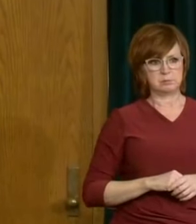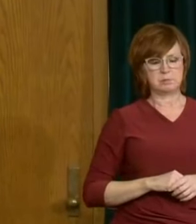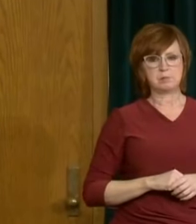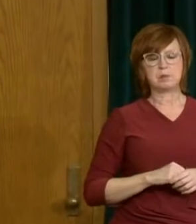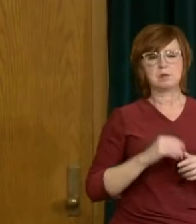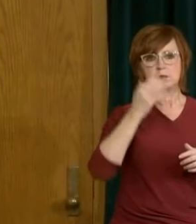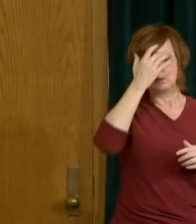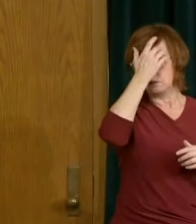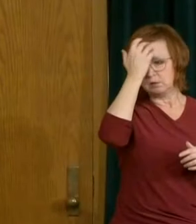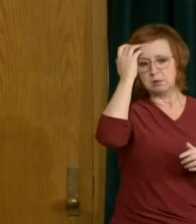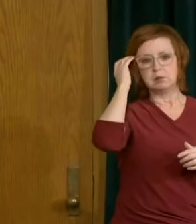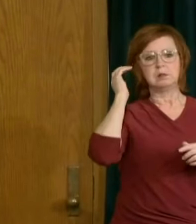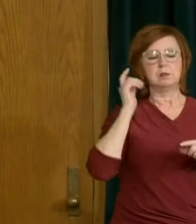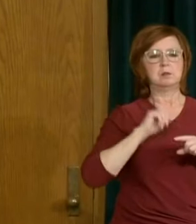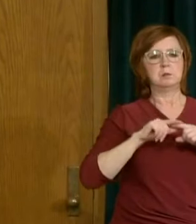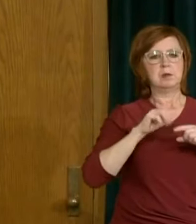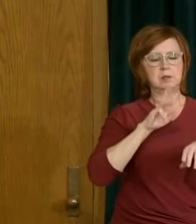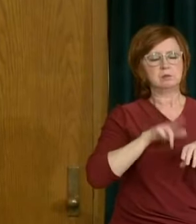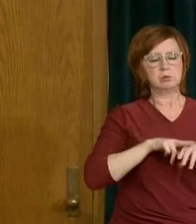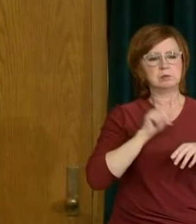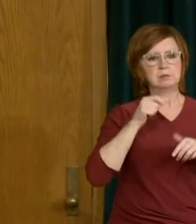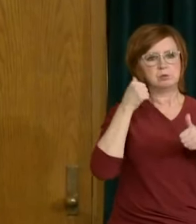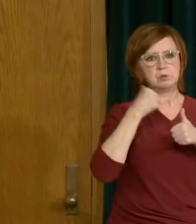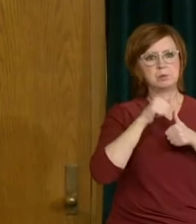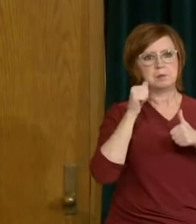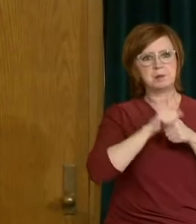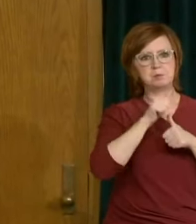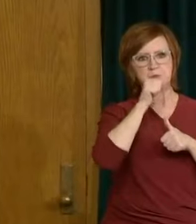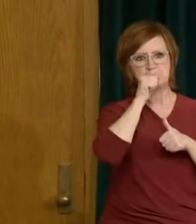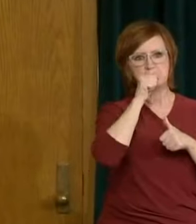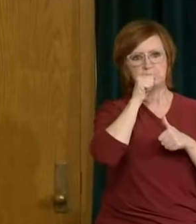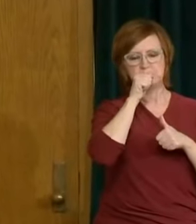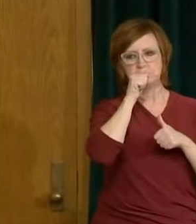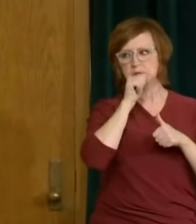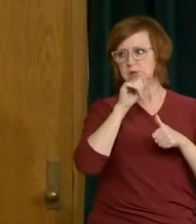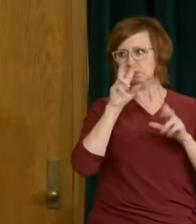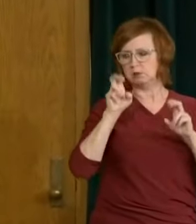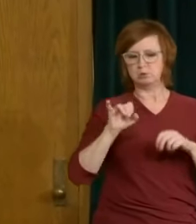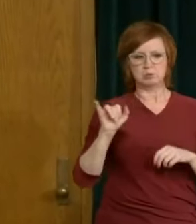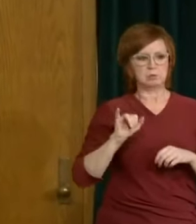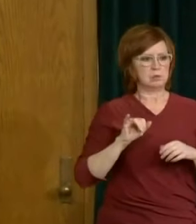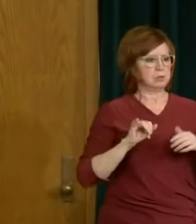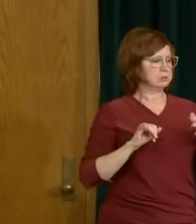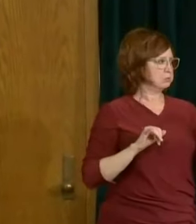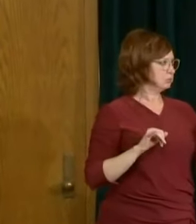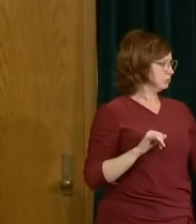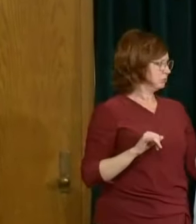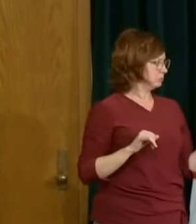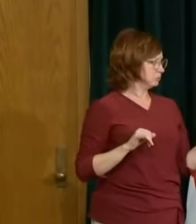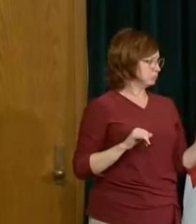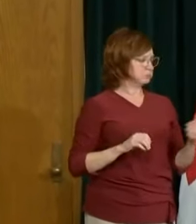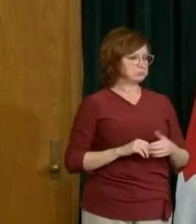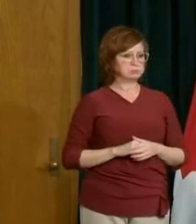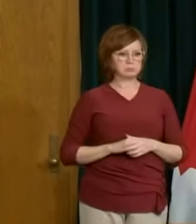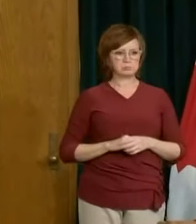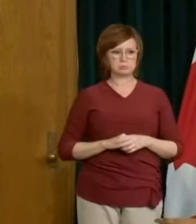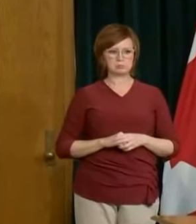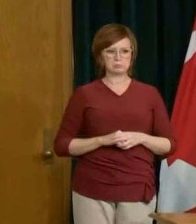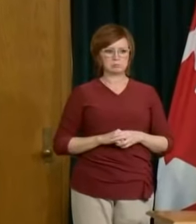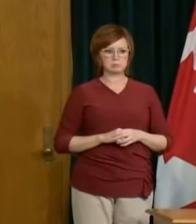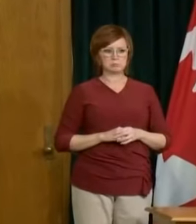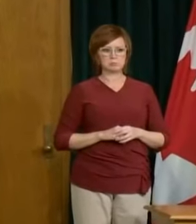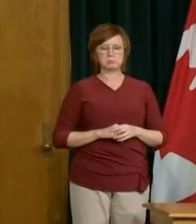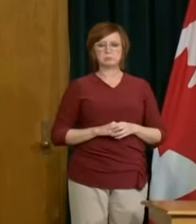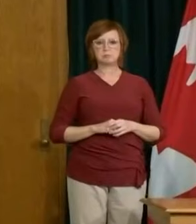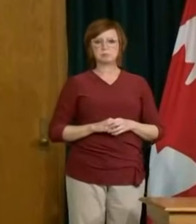I'm not sure if one of the others, Dr. Shahab or Scott, if they want to add to it, or Dr. Shahab. I can speak to some preliminary data that we have that I